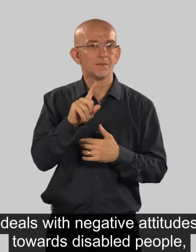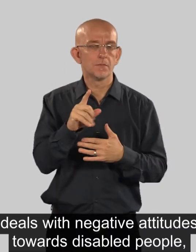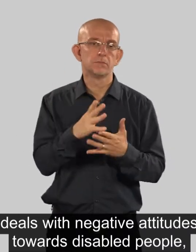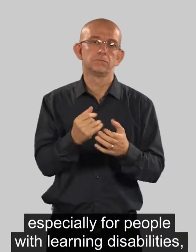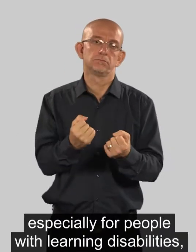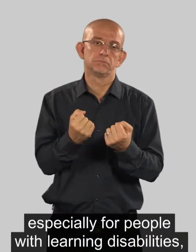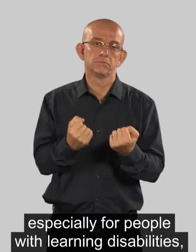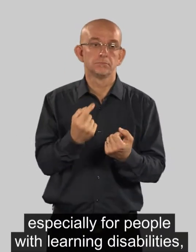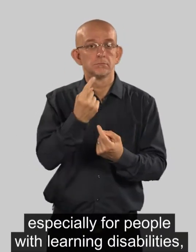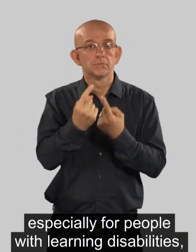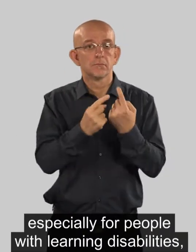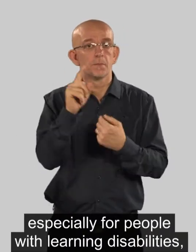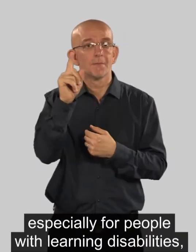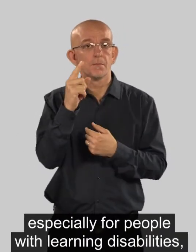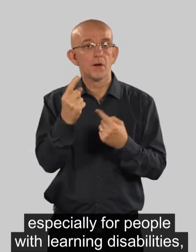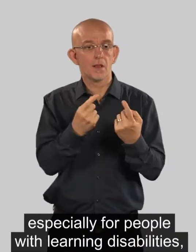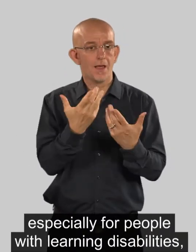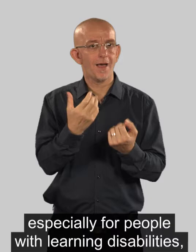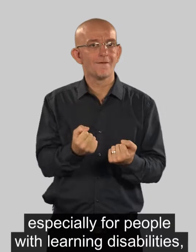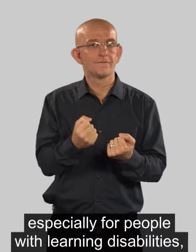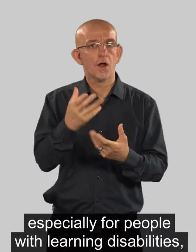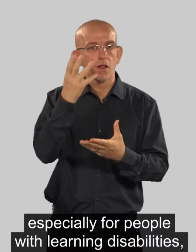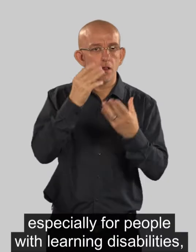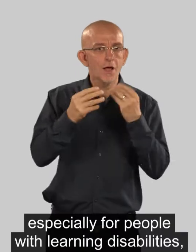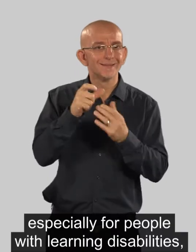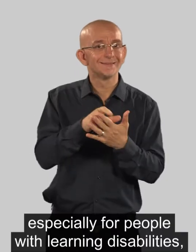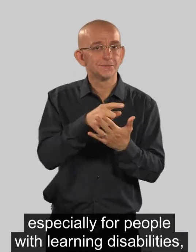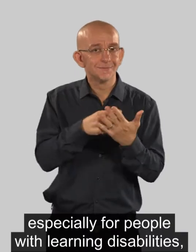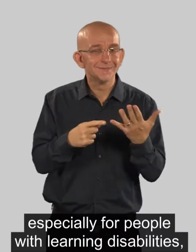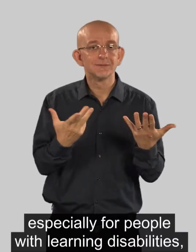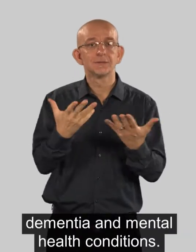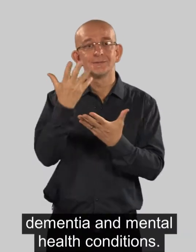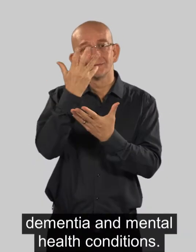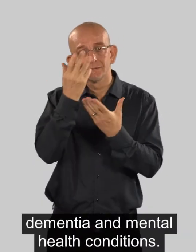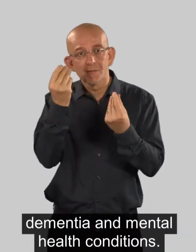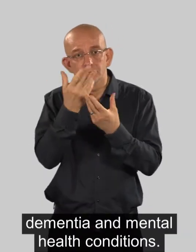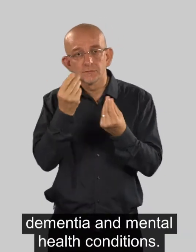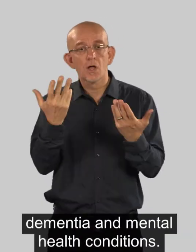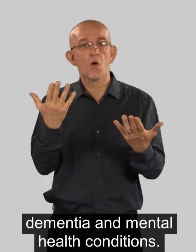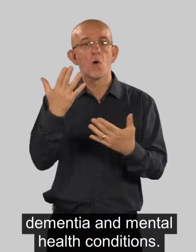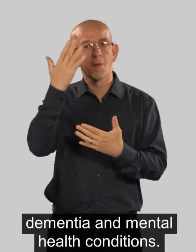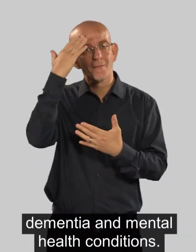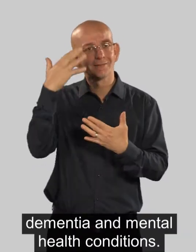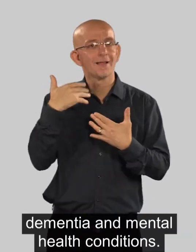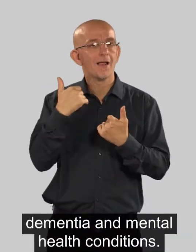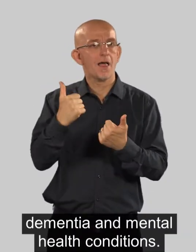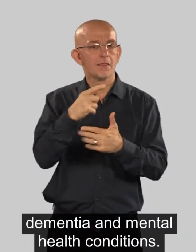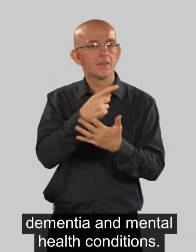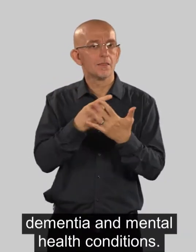especially for people with learning disabilities, dementia, and mental health conditions.